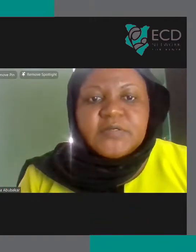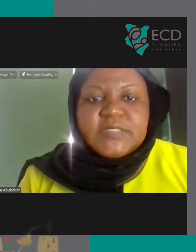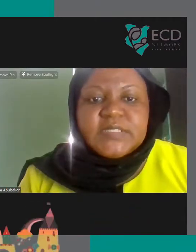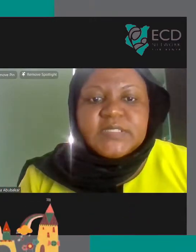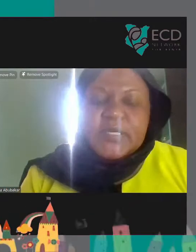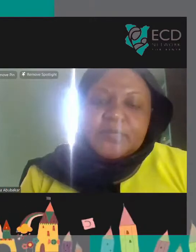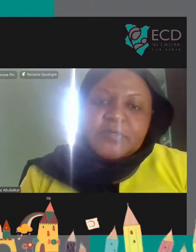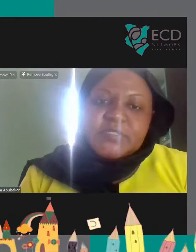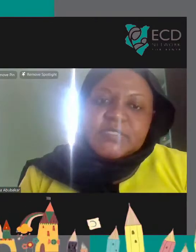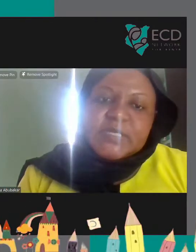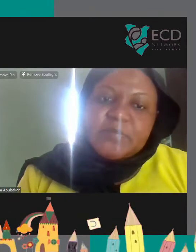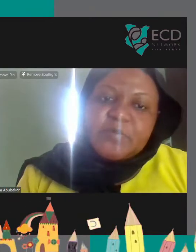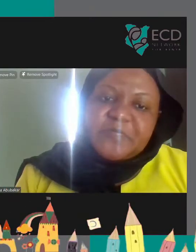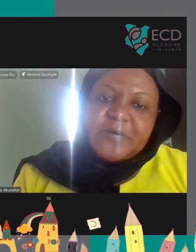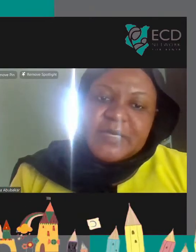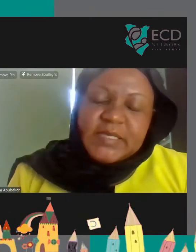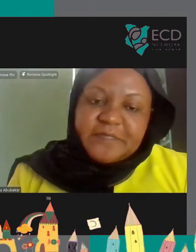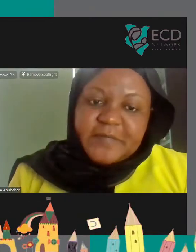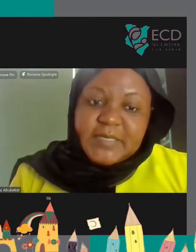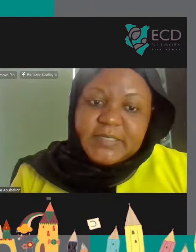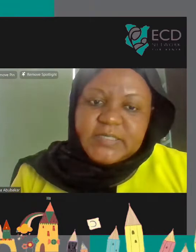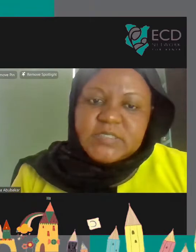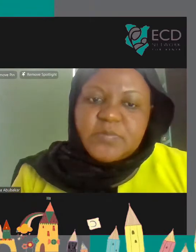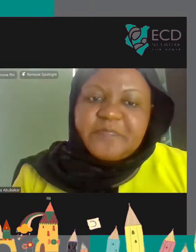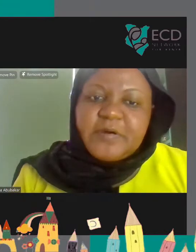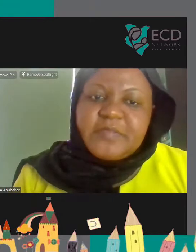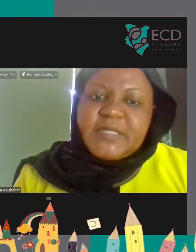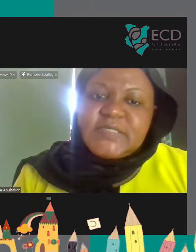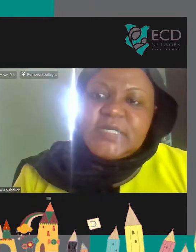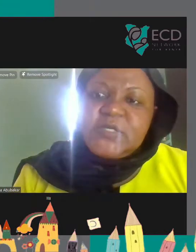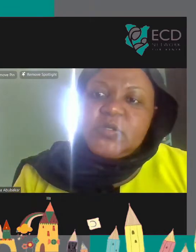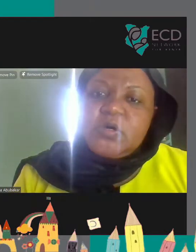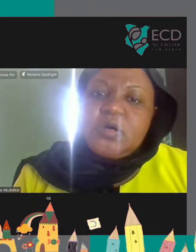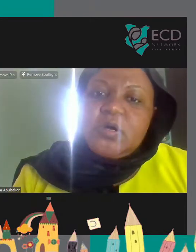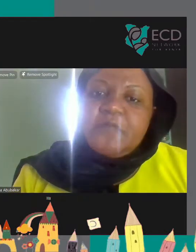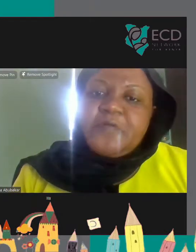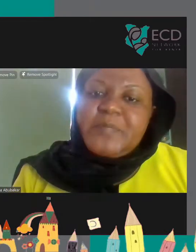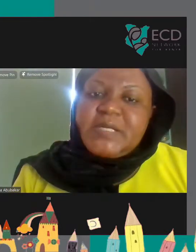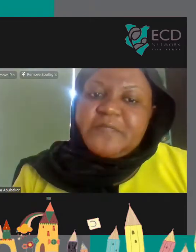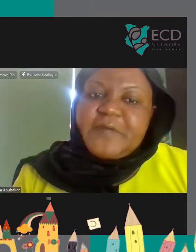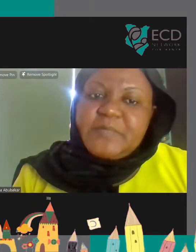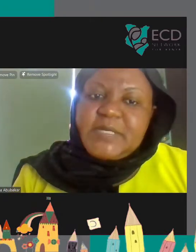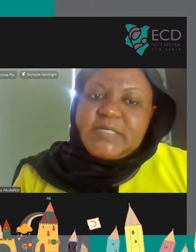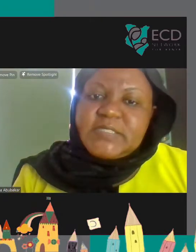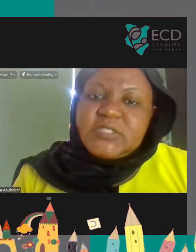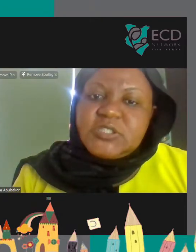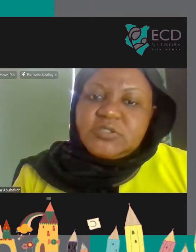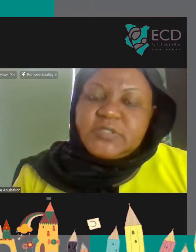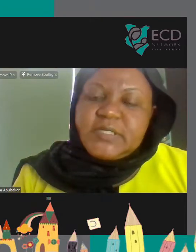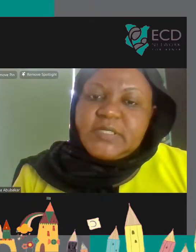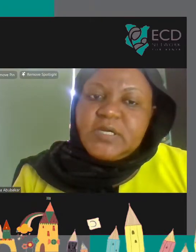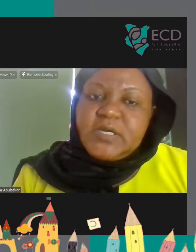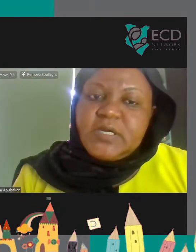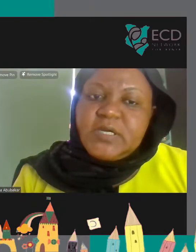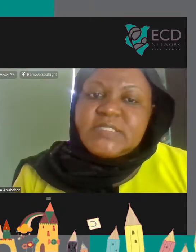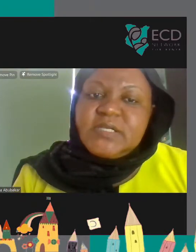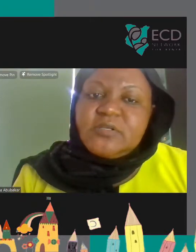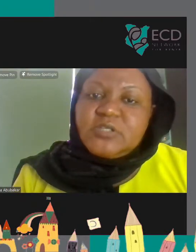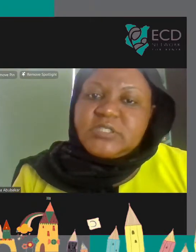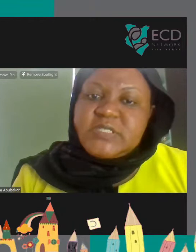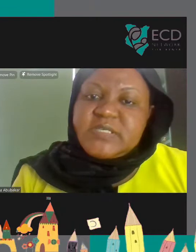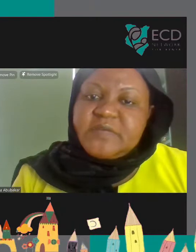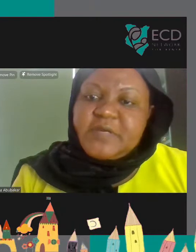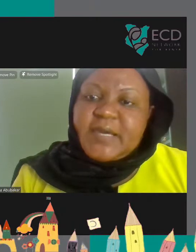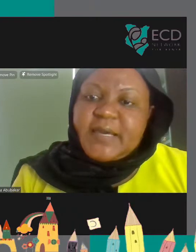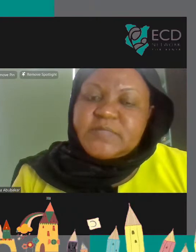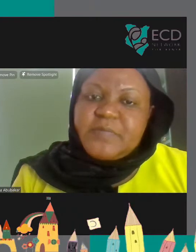So I was talking about some of our key findings. We found that, for many families, children were still